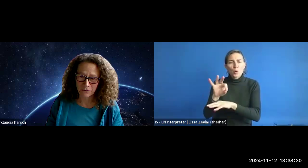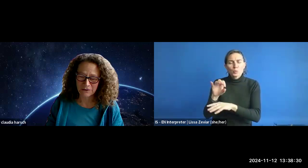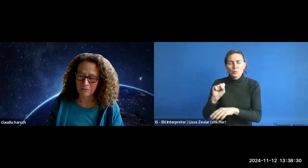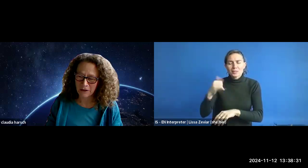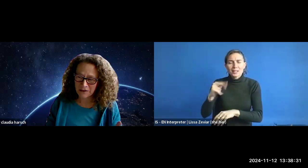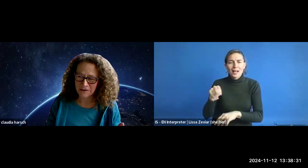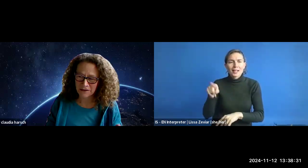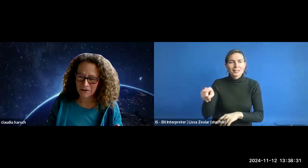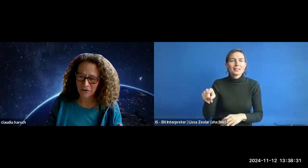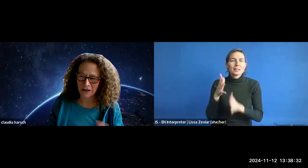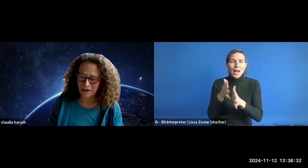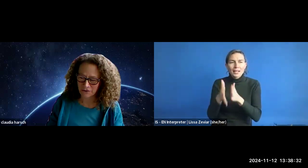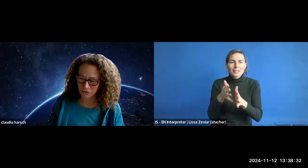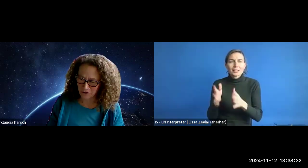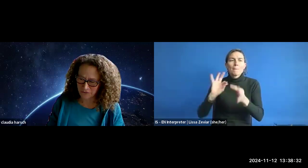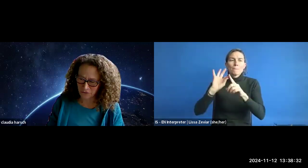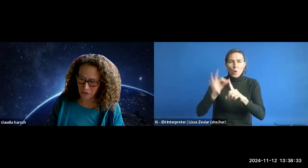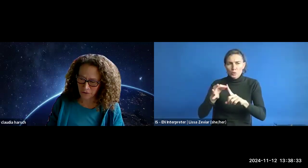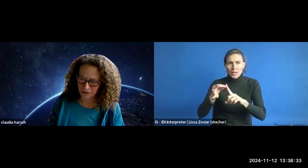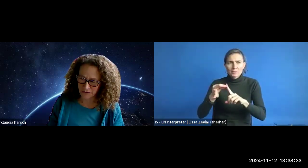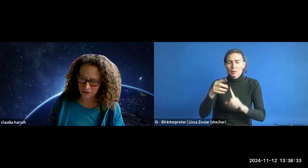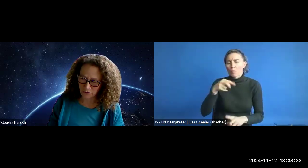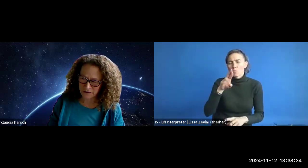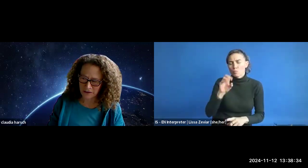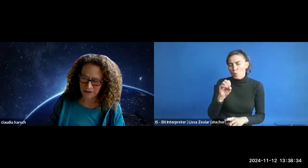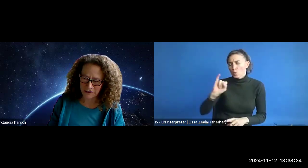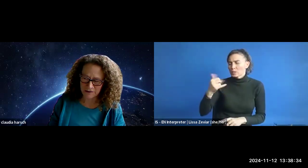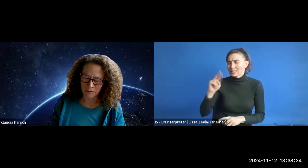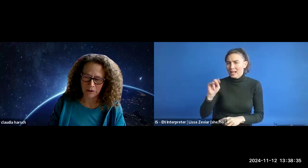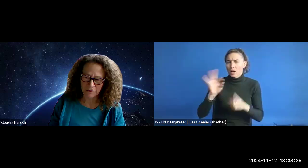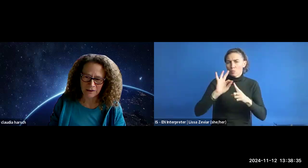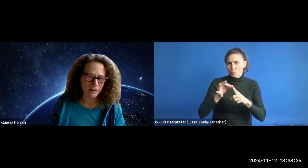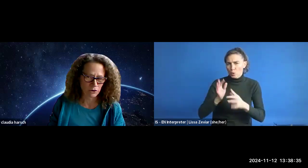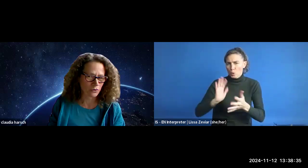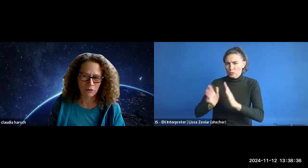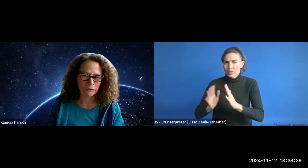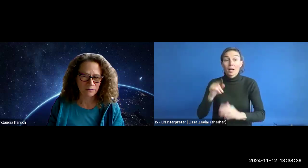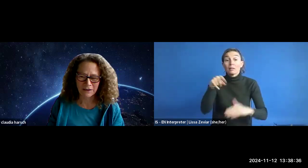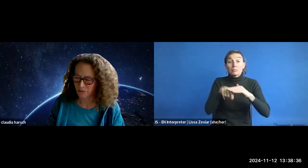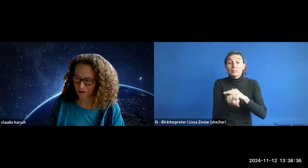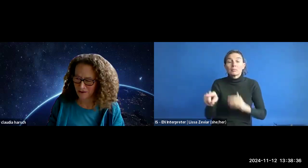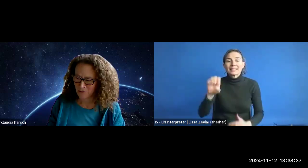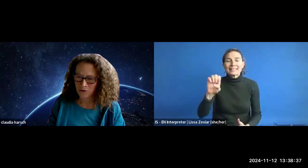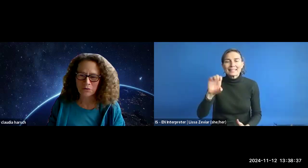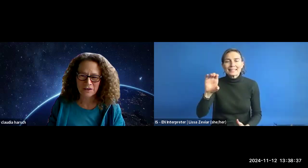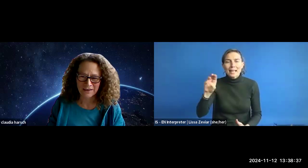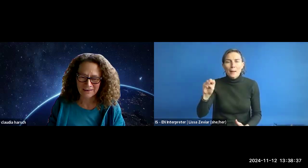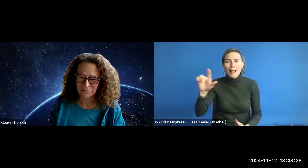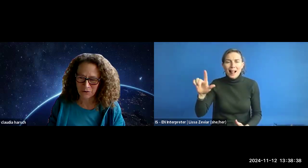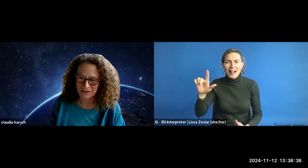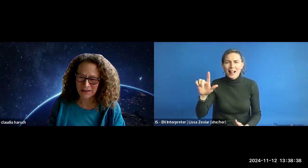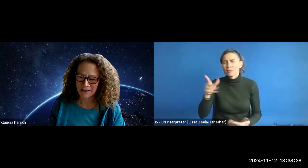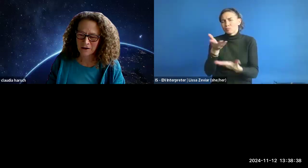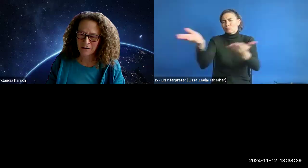have developed an amazing online tool. If you go here to tools at the ECML, and I'm sure you're all familiar with the